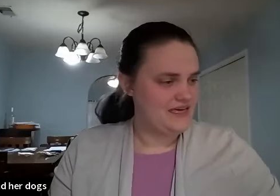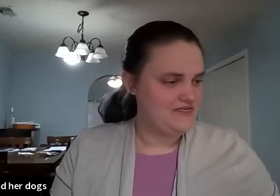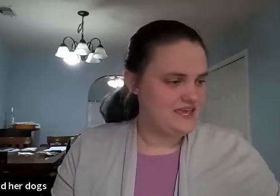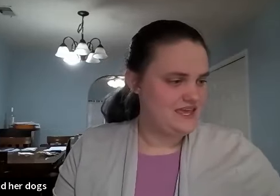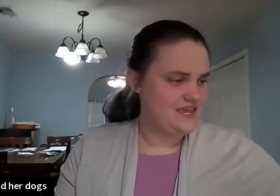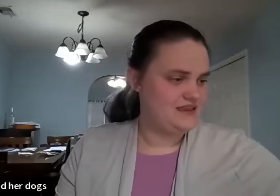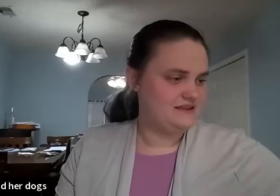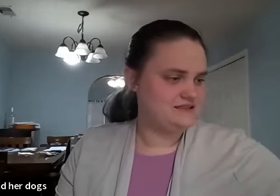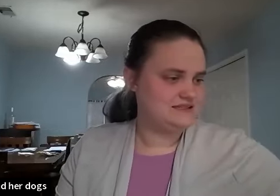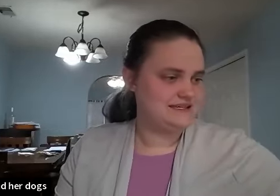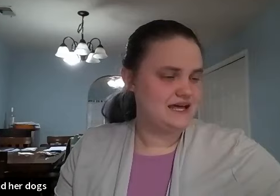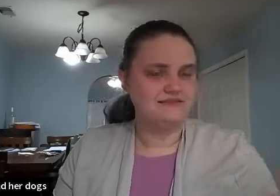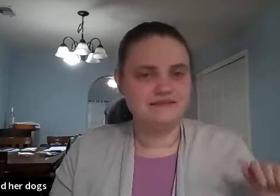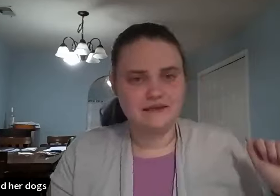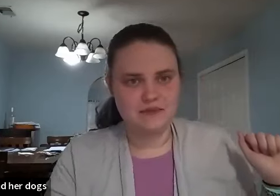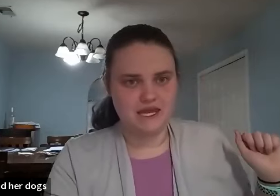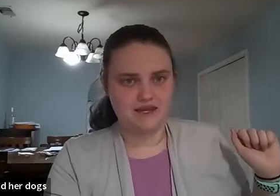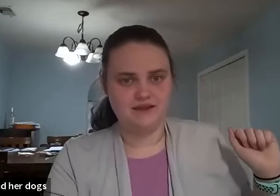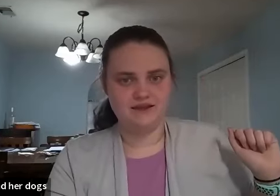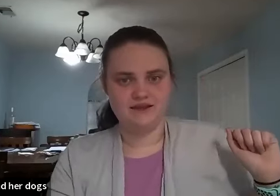And then let's see, lemon.